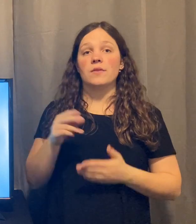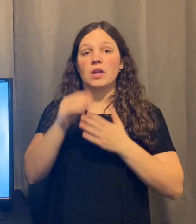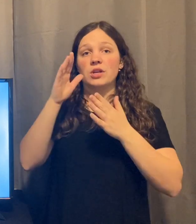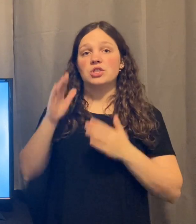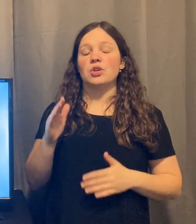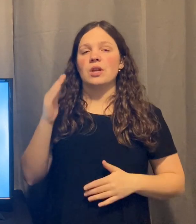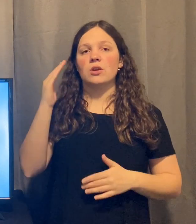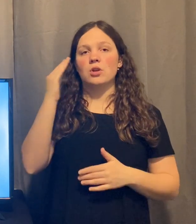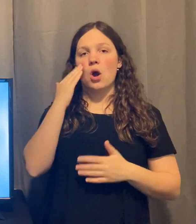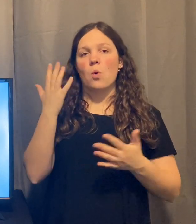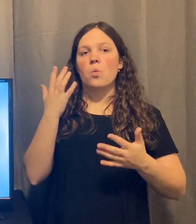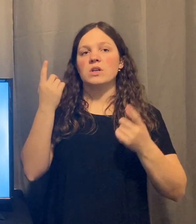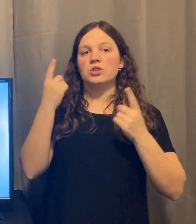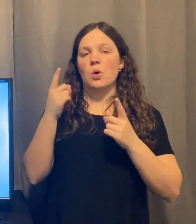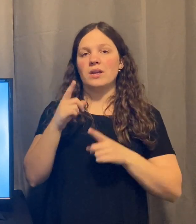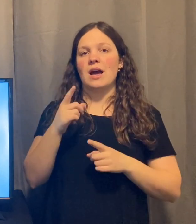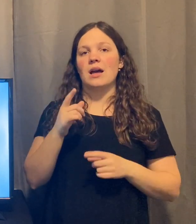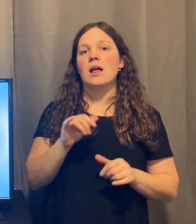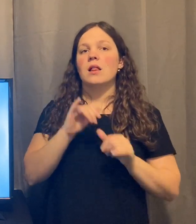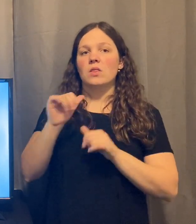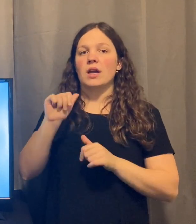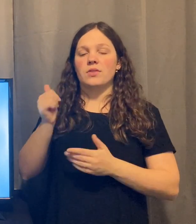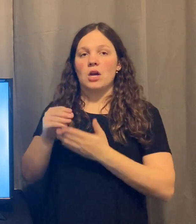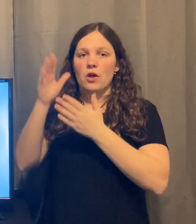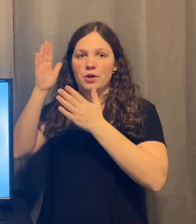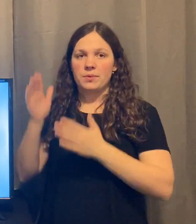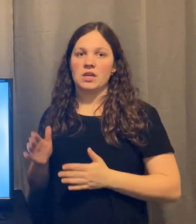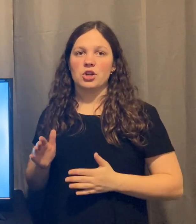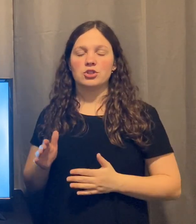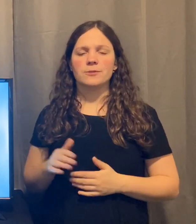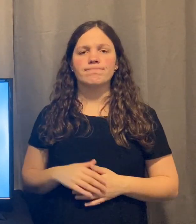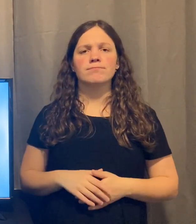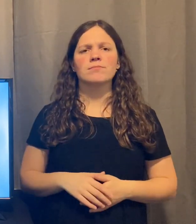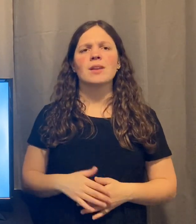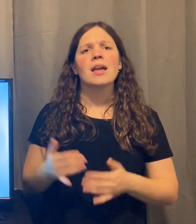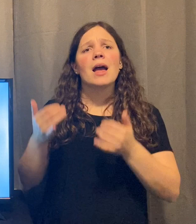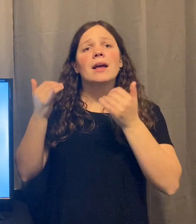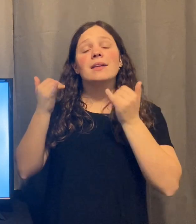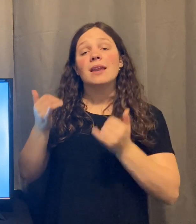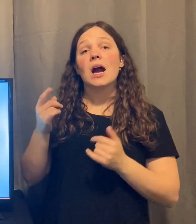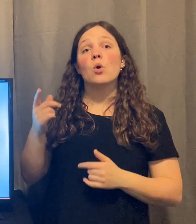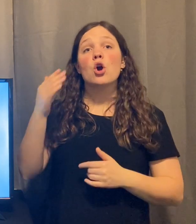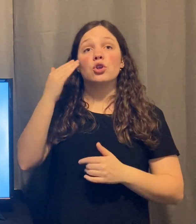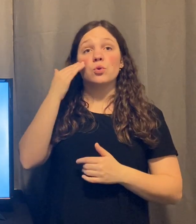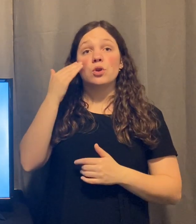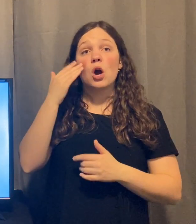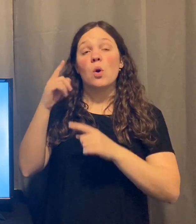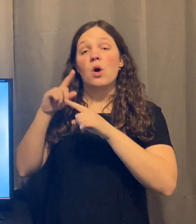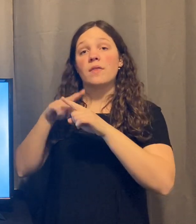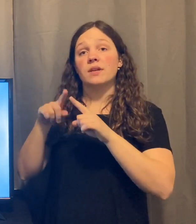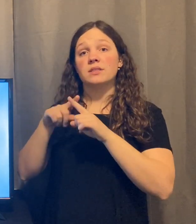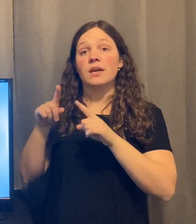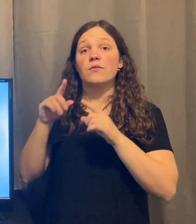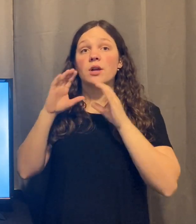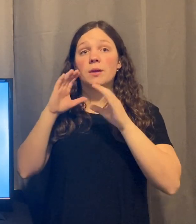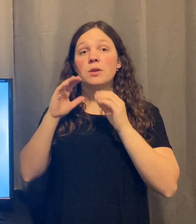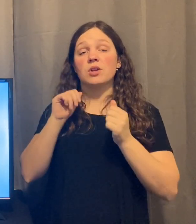hearing student know what's going on like the other peers. Now you know the different